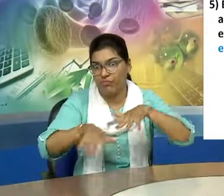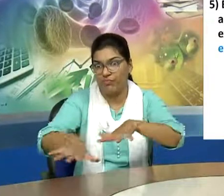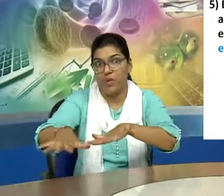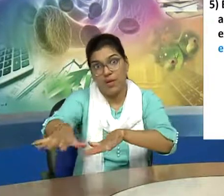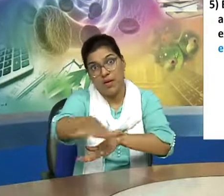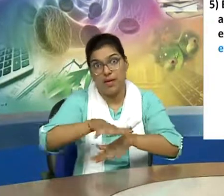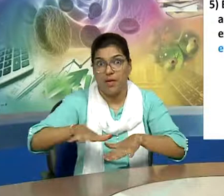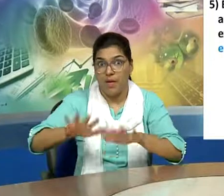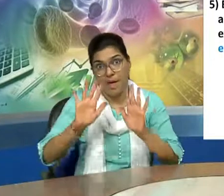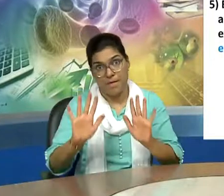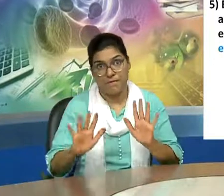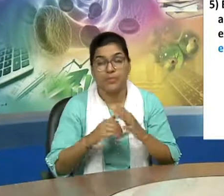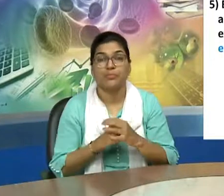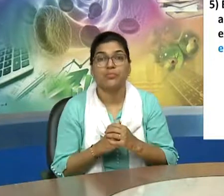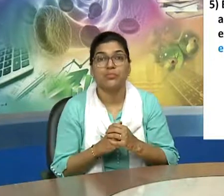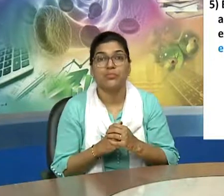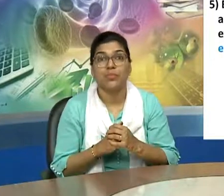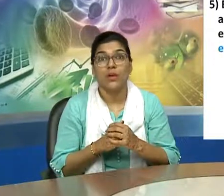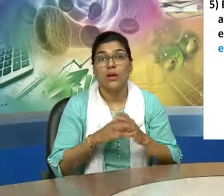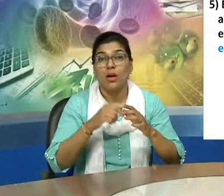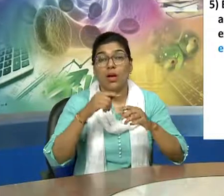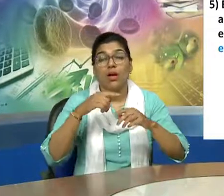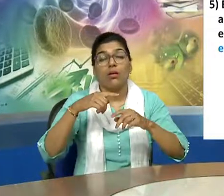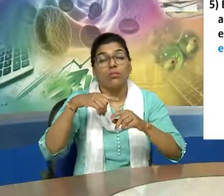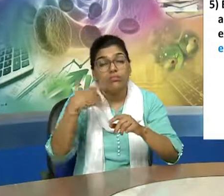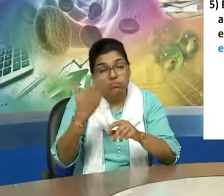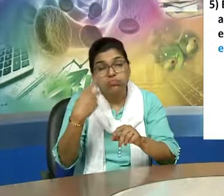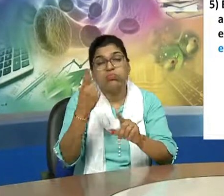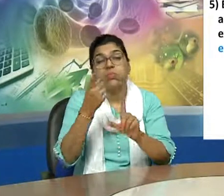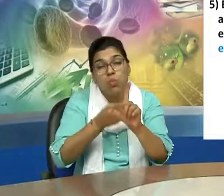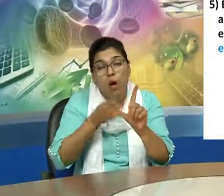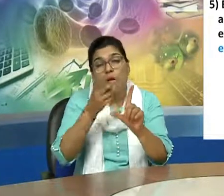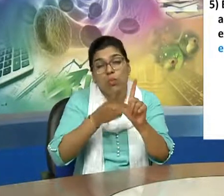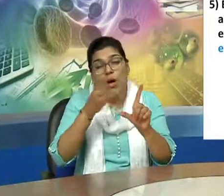of green algae, which is